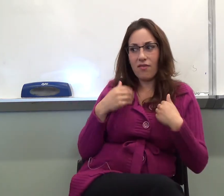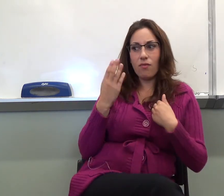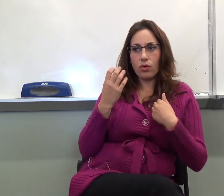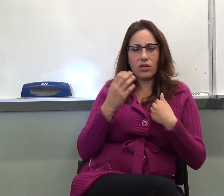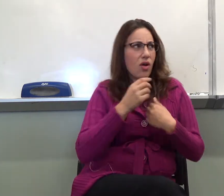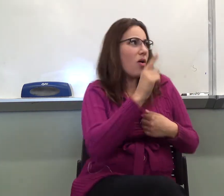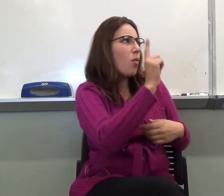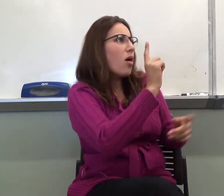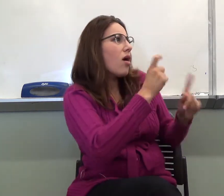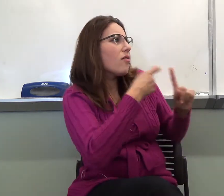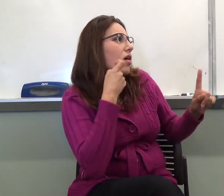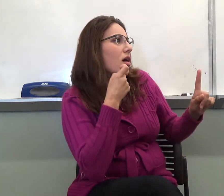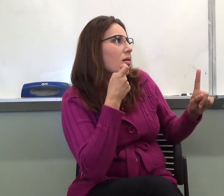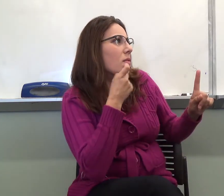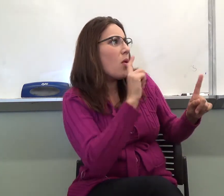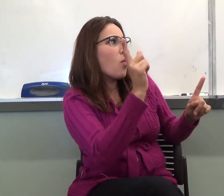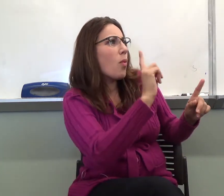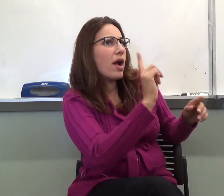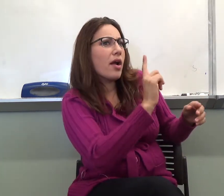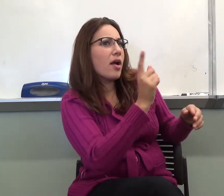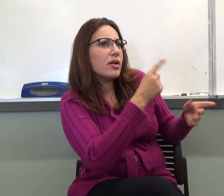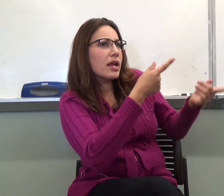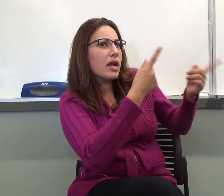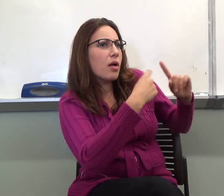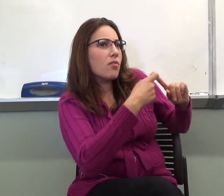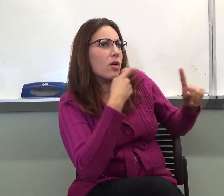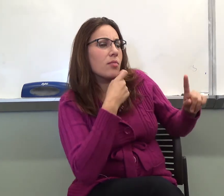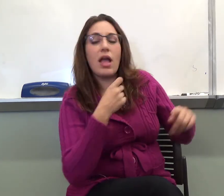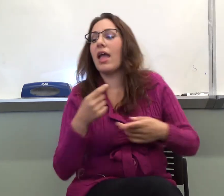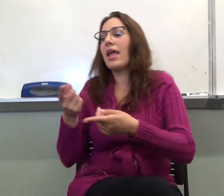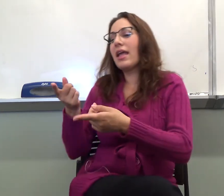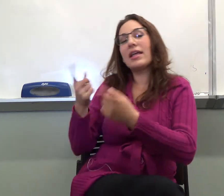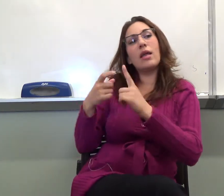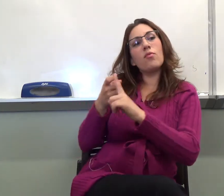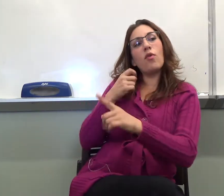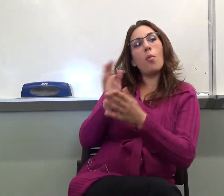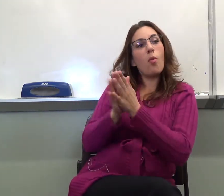come from? It actually came from the book.